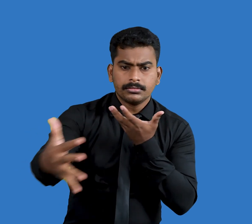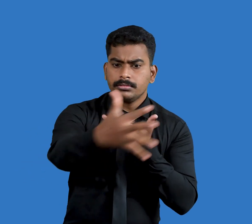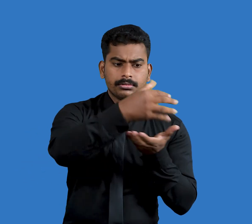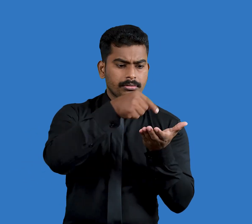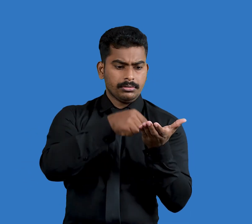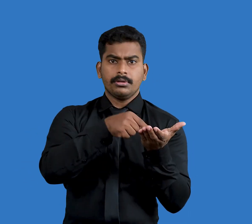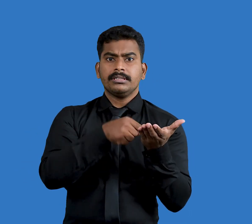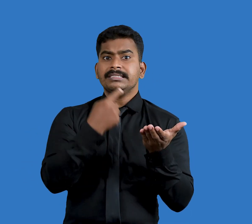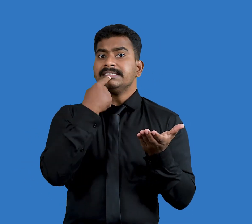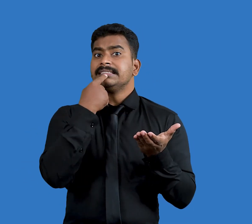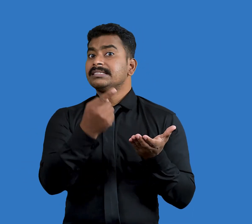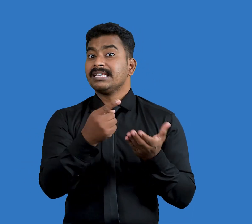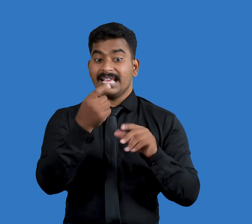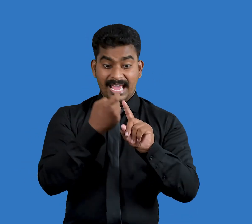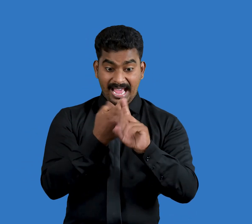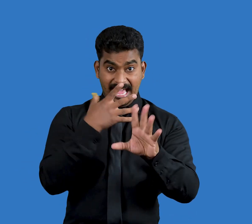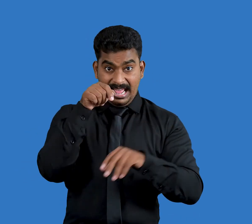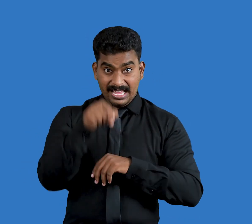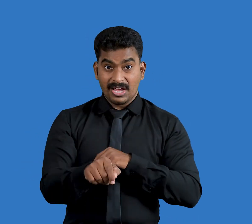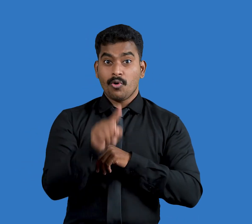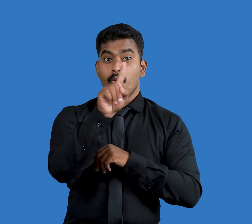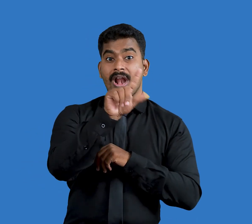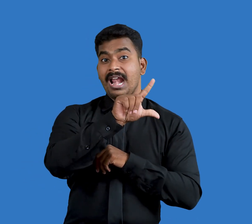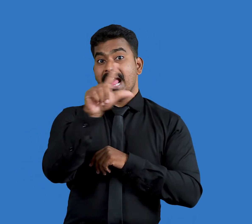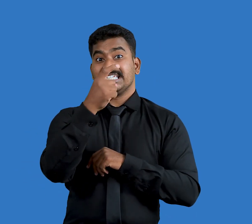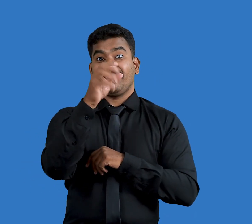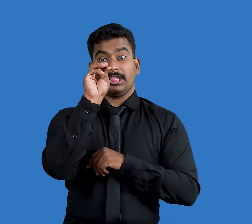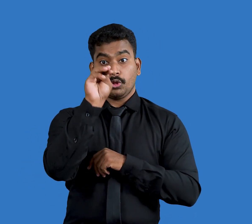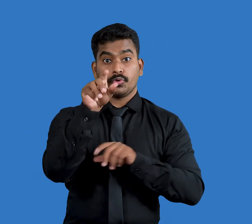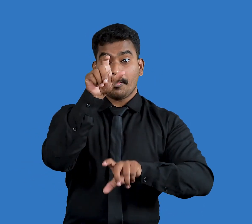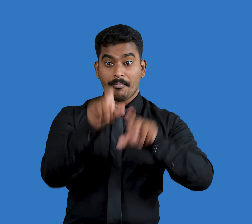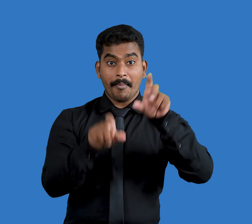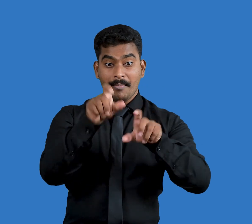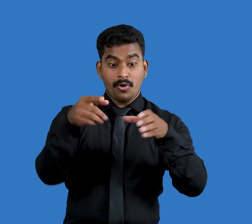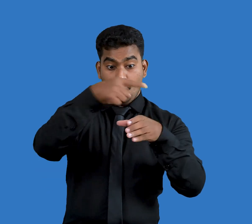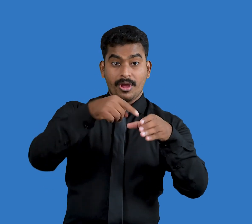of 60 live alone in single person households. Of these, nearly